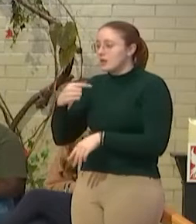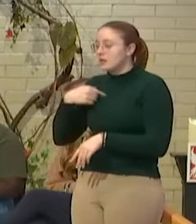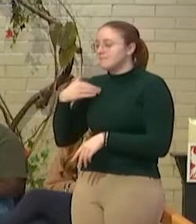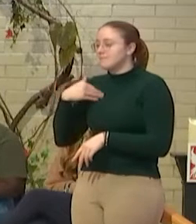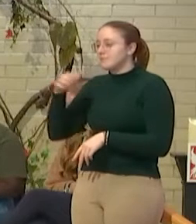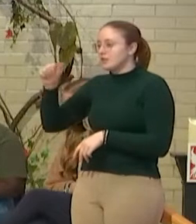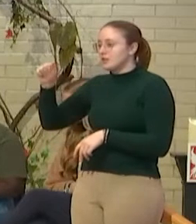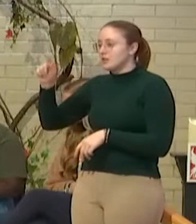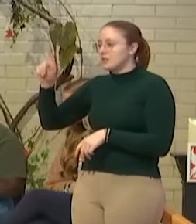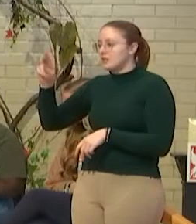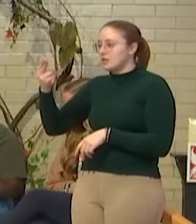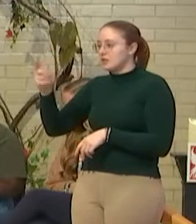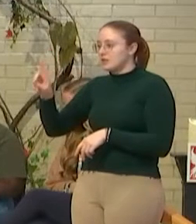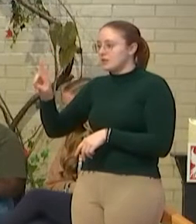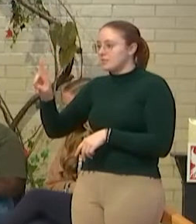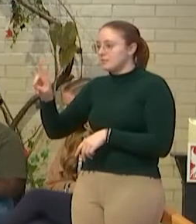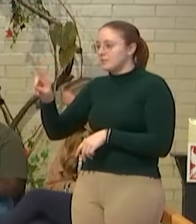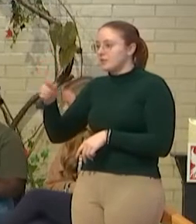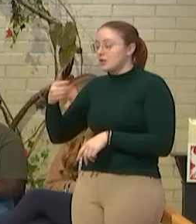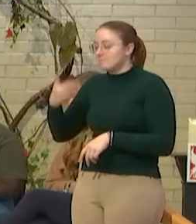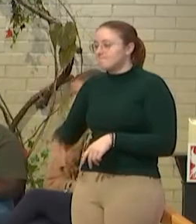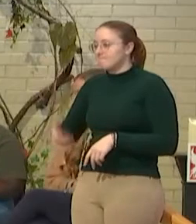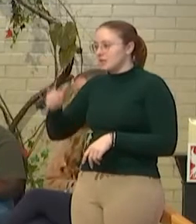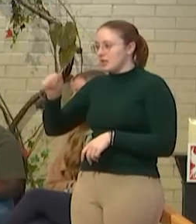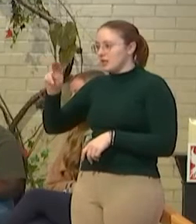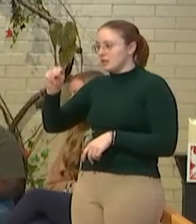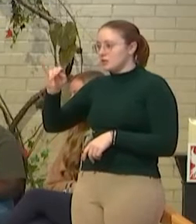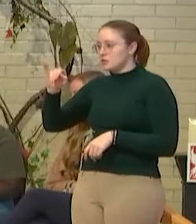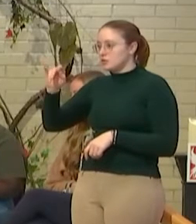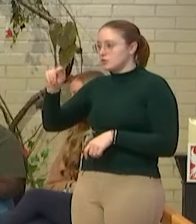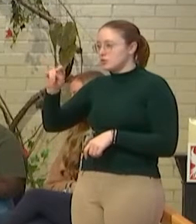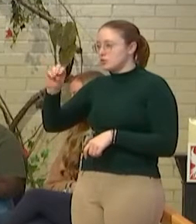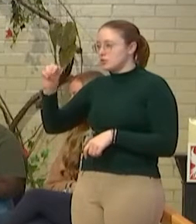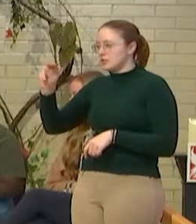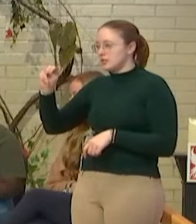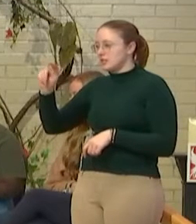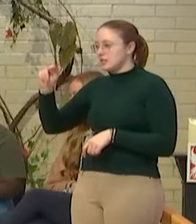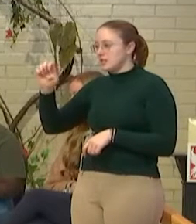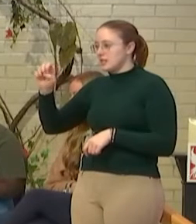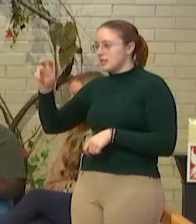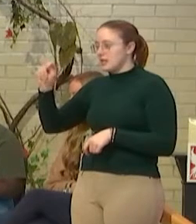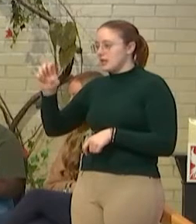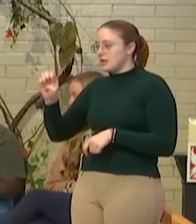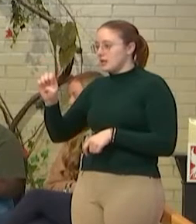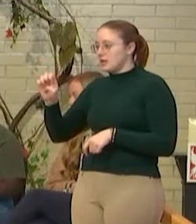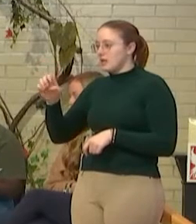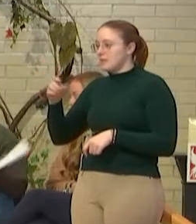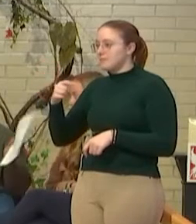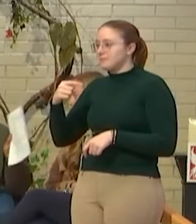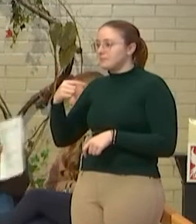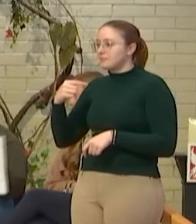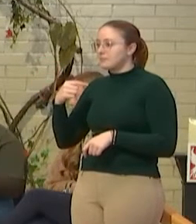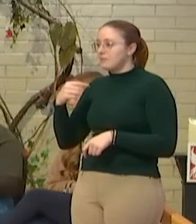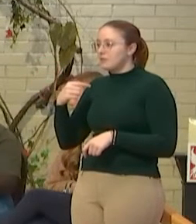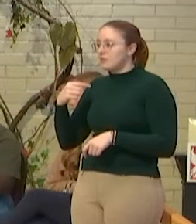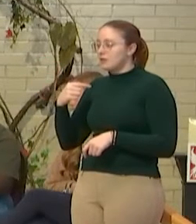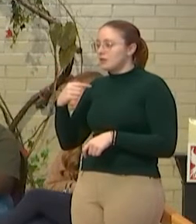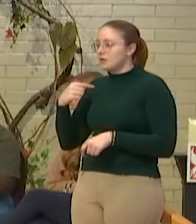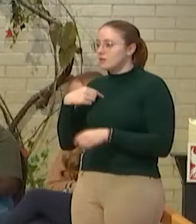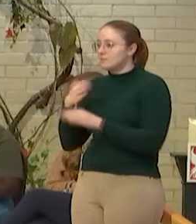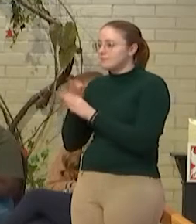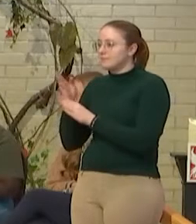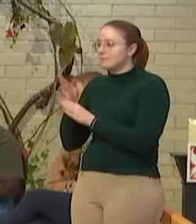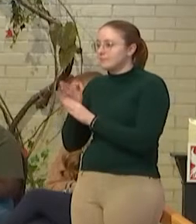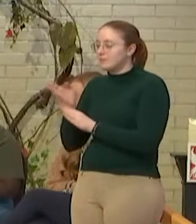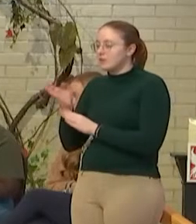Hello, I'm Antoinette. I'm also a junior. I am majoring in social work with a minor in theater, and I'm a student with a learning disability, specifically